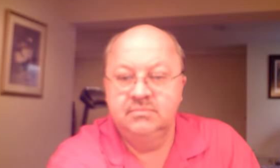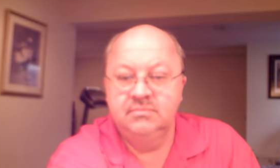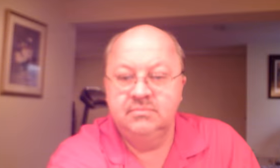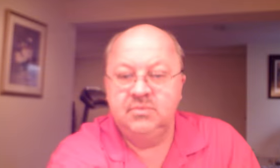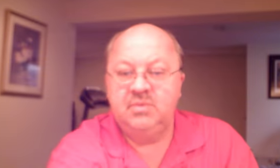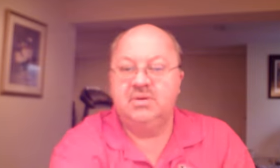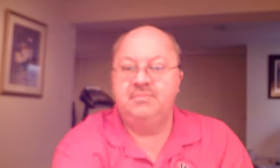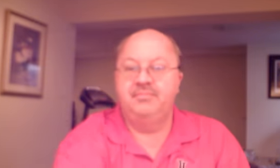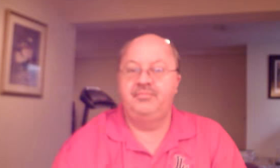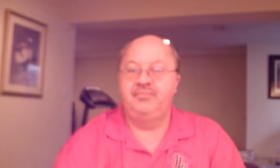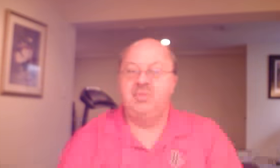go.